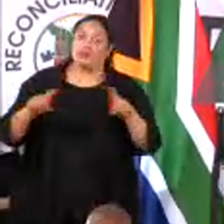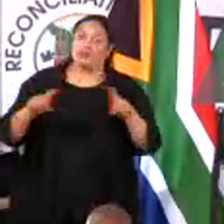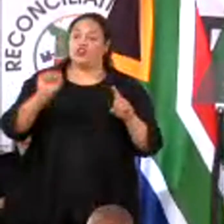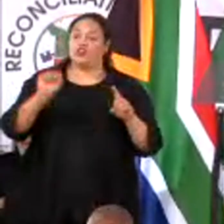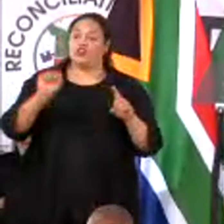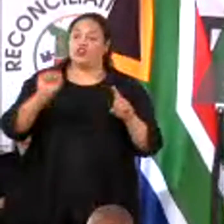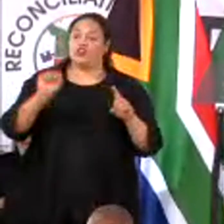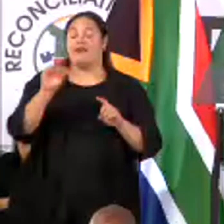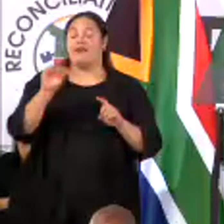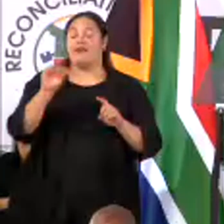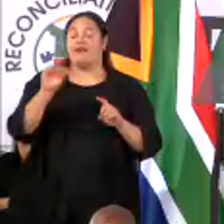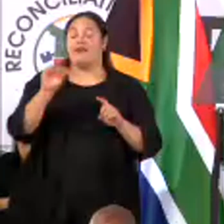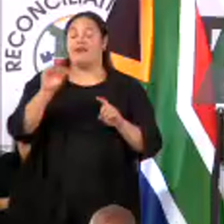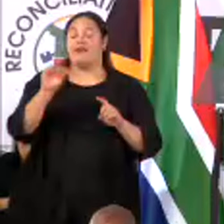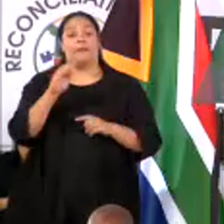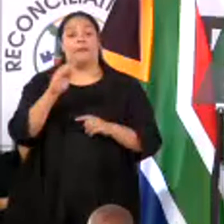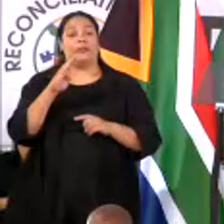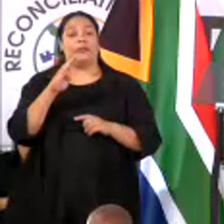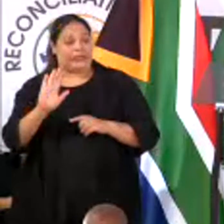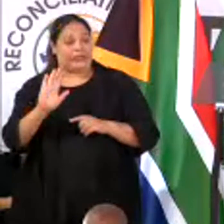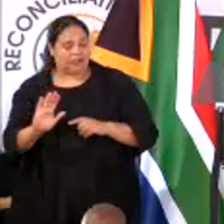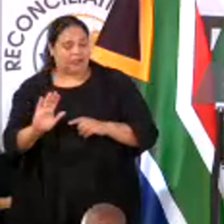African Broadcasting Corporation,